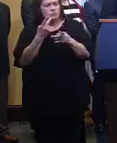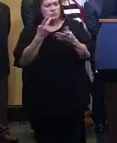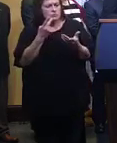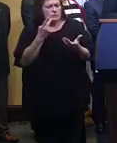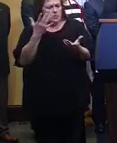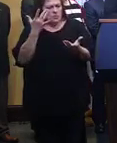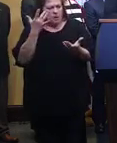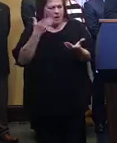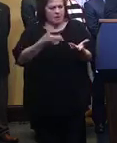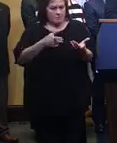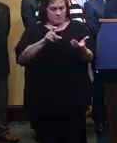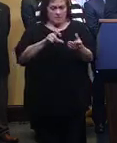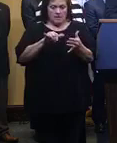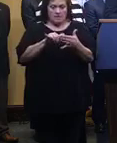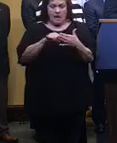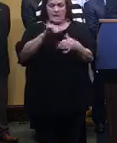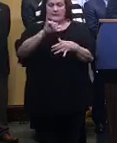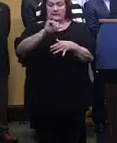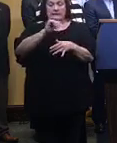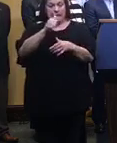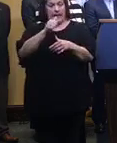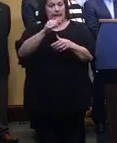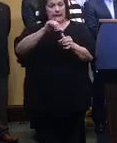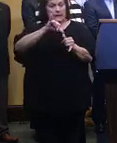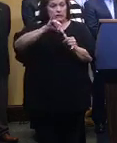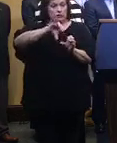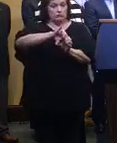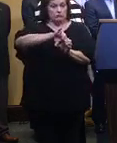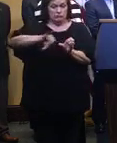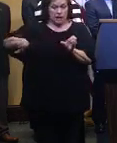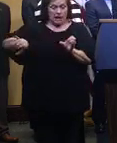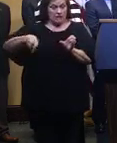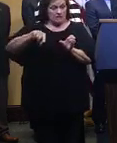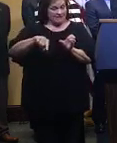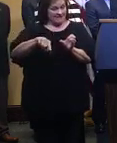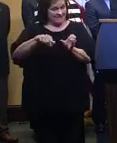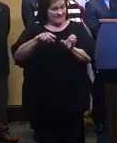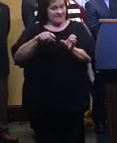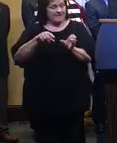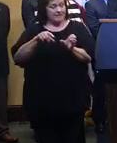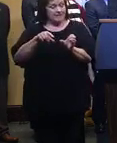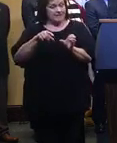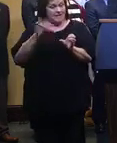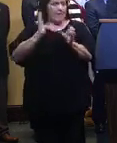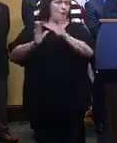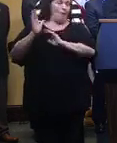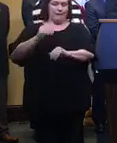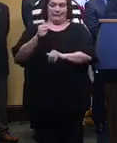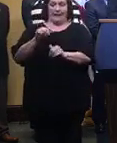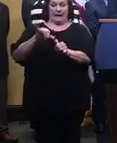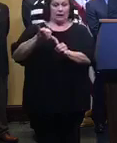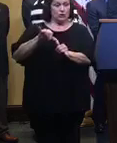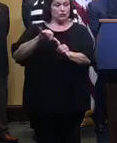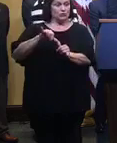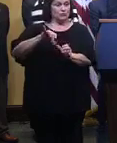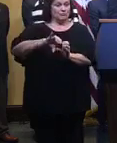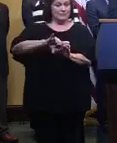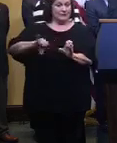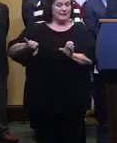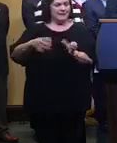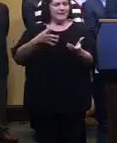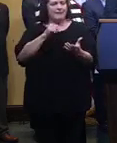infrastructure. When you have a 10-inch drain line attached to a bigger drain, 10 inches was built 100 years ago, perhaps when we didn't have